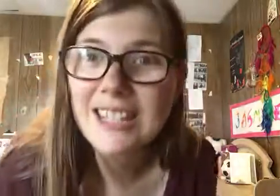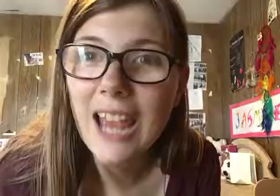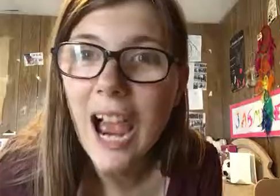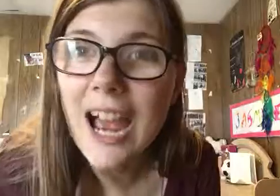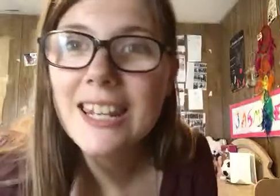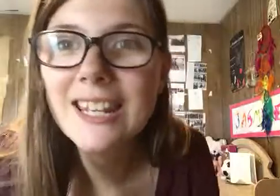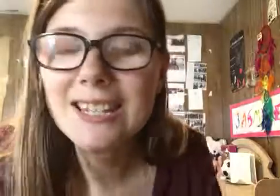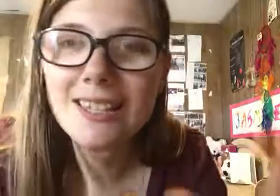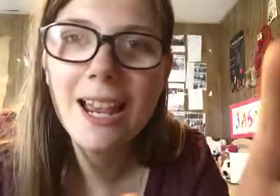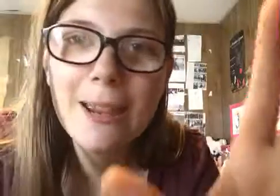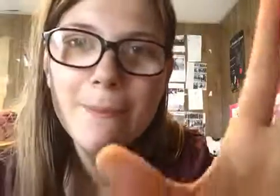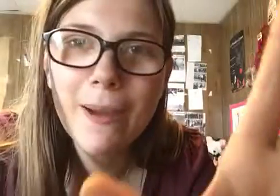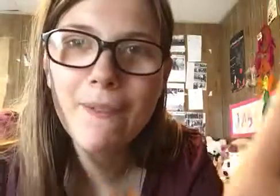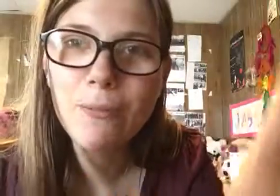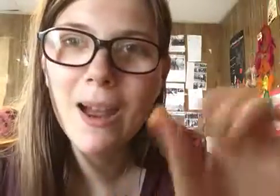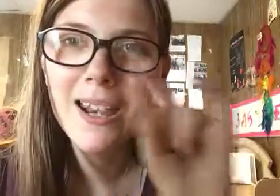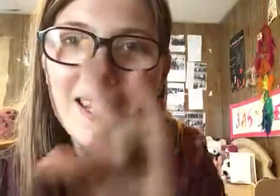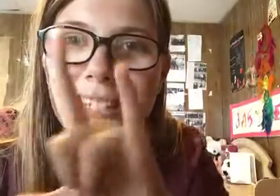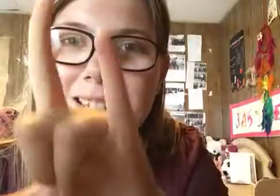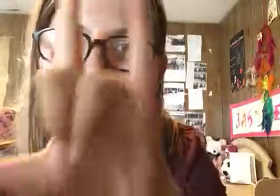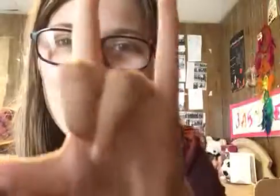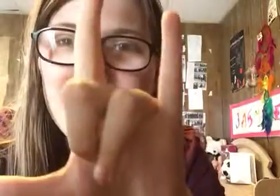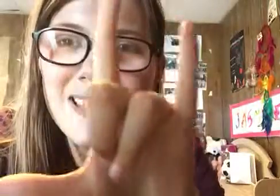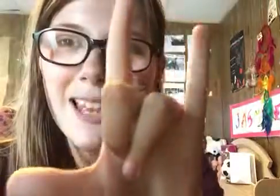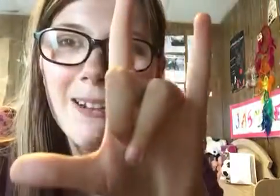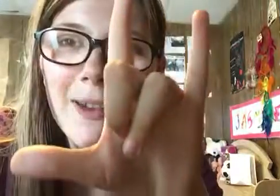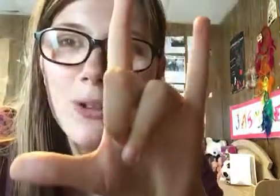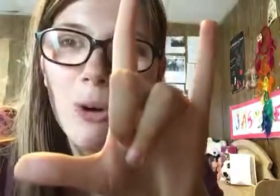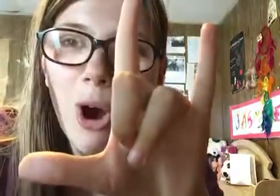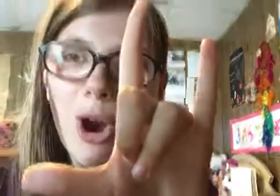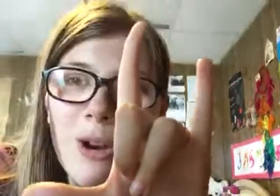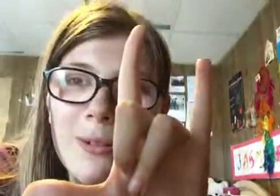see ya next time. Bye everybody. Peace out. Love you all.